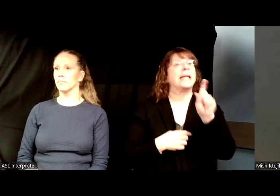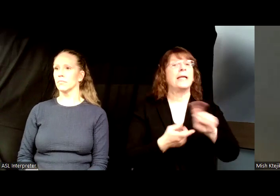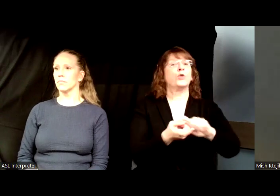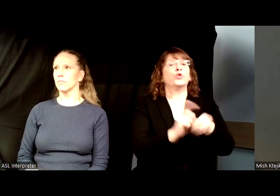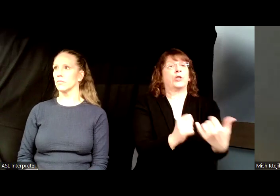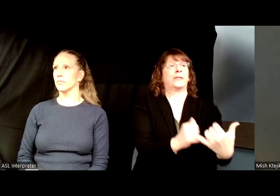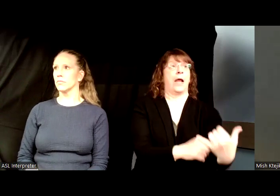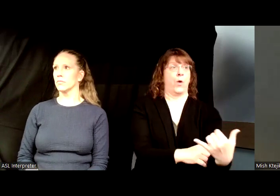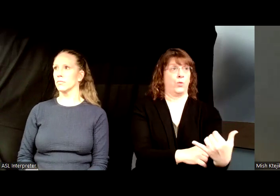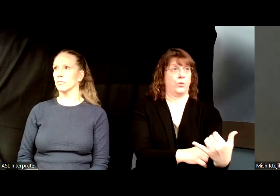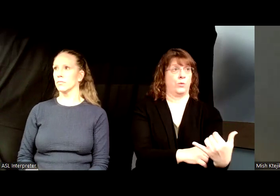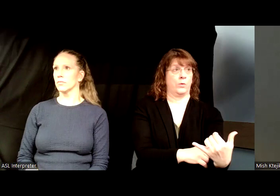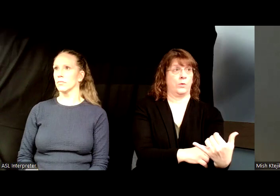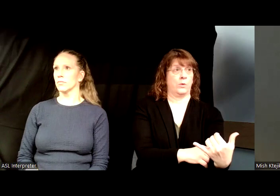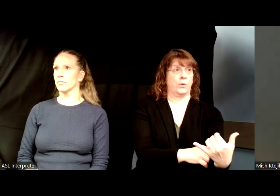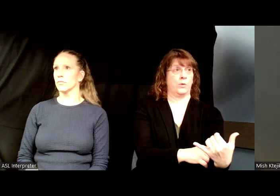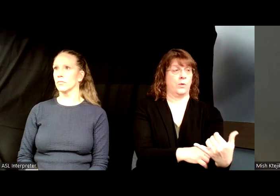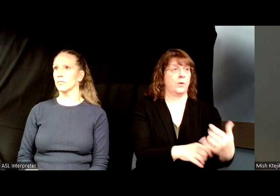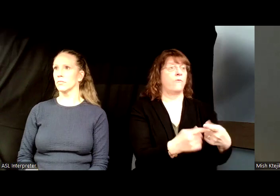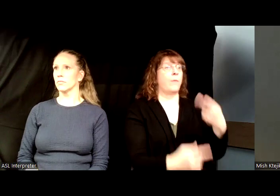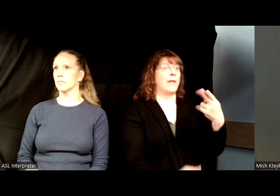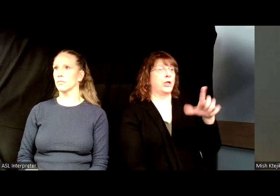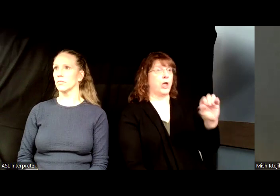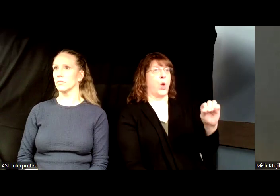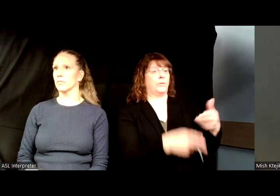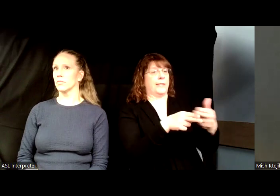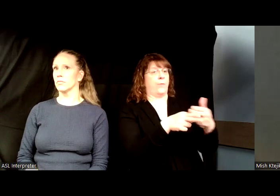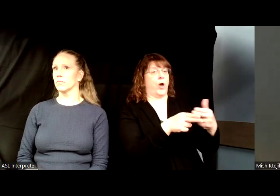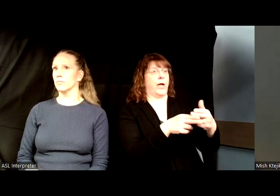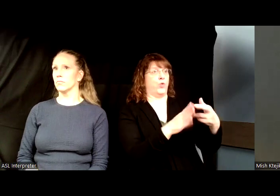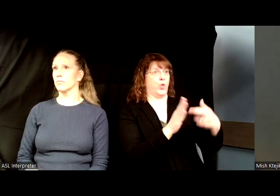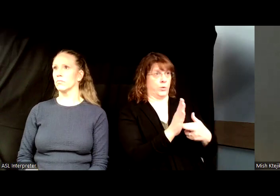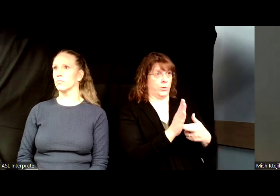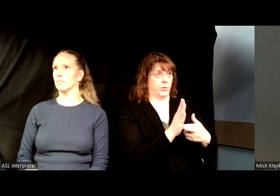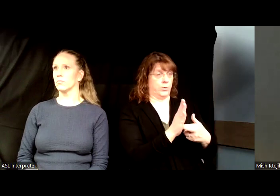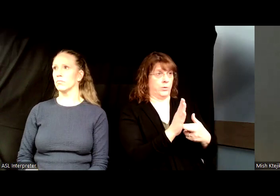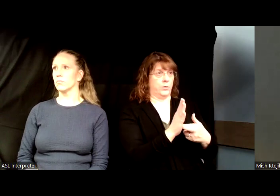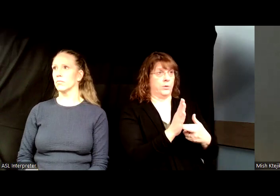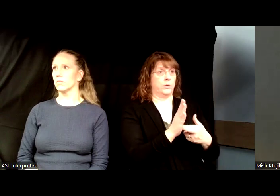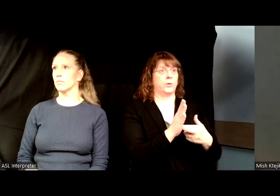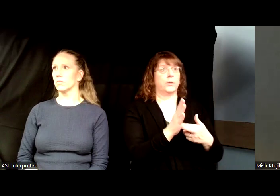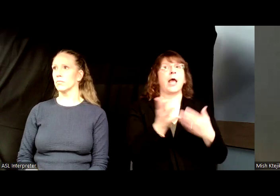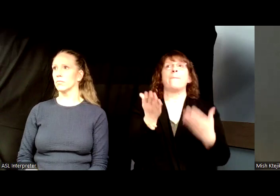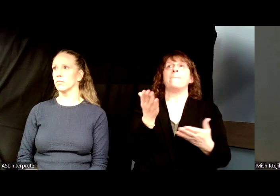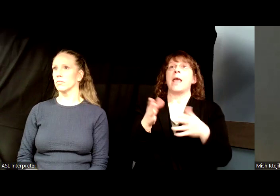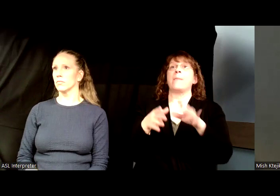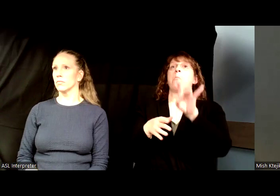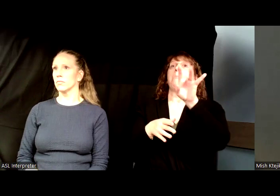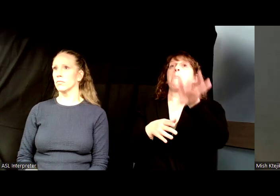something, we need to change something now from the HOL's temporary